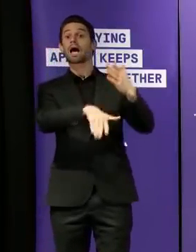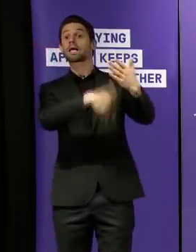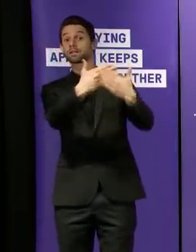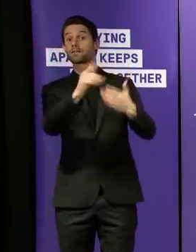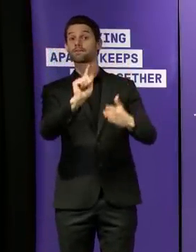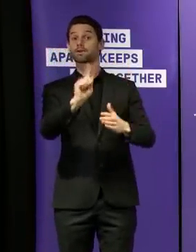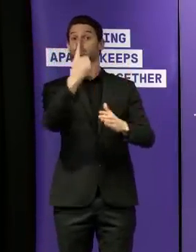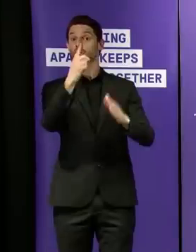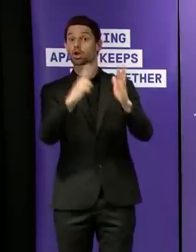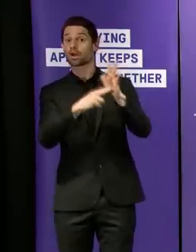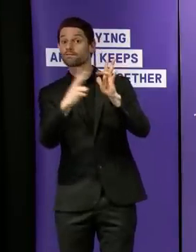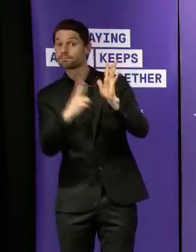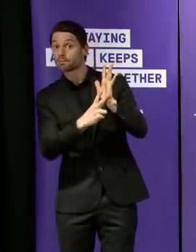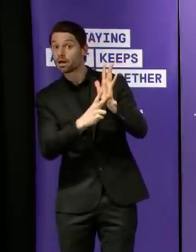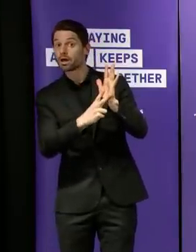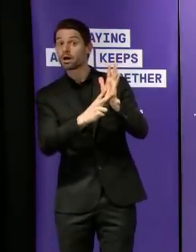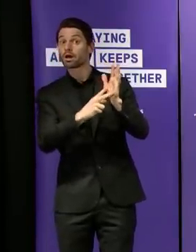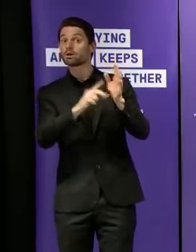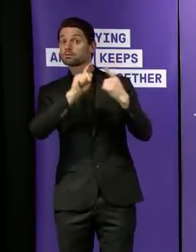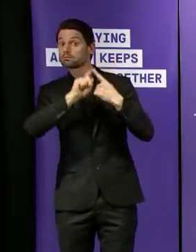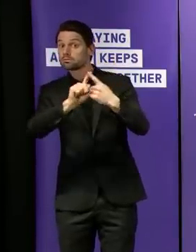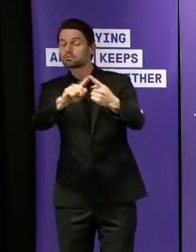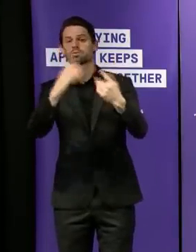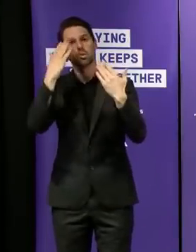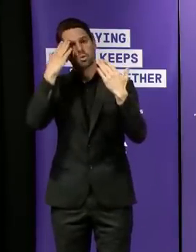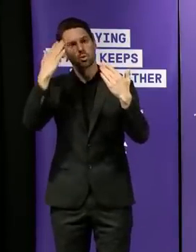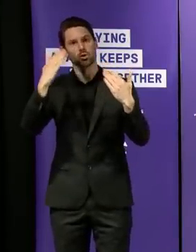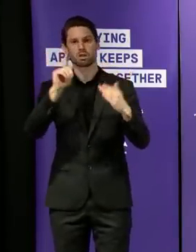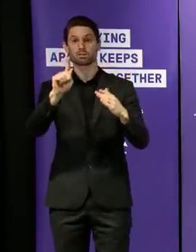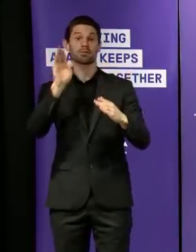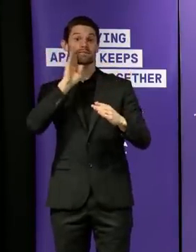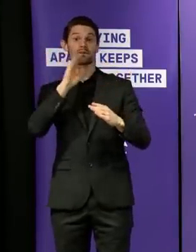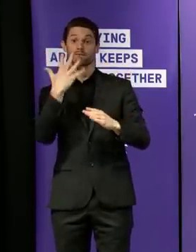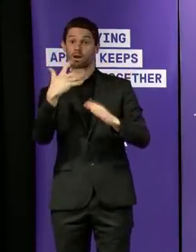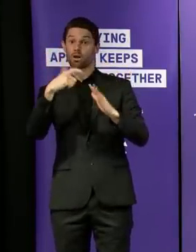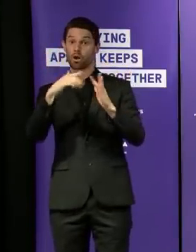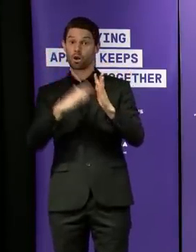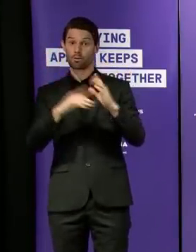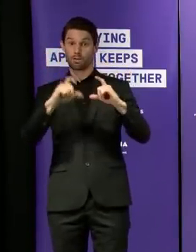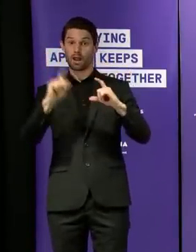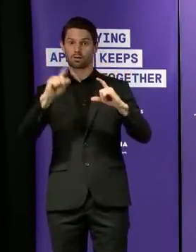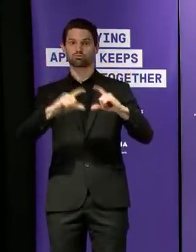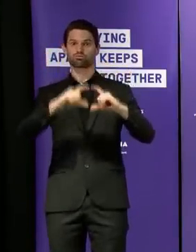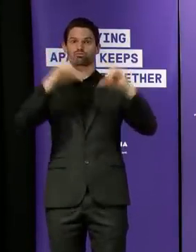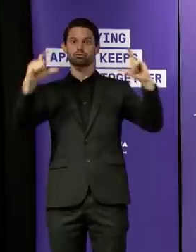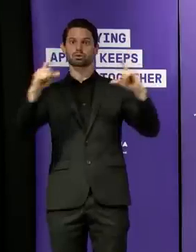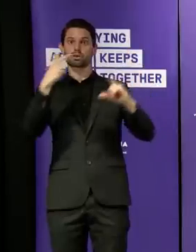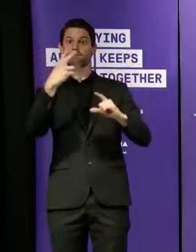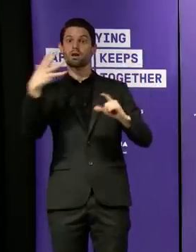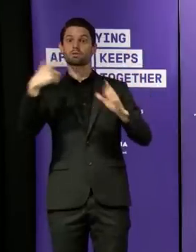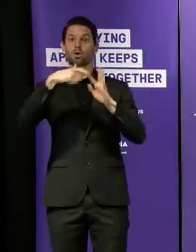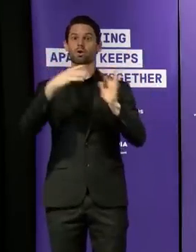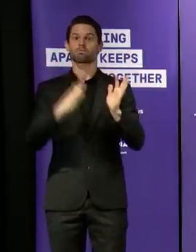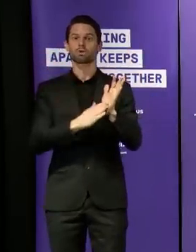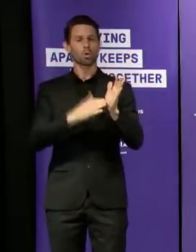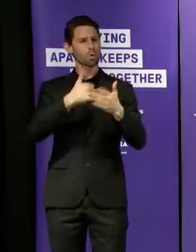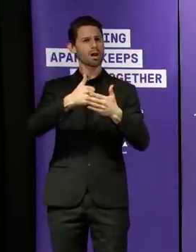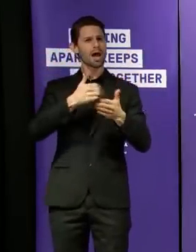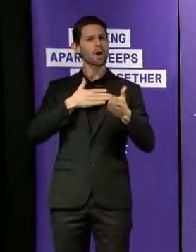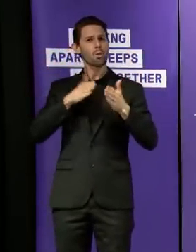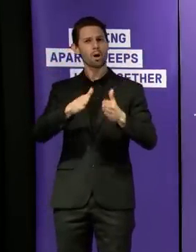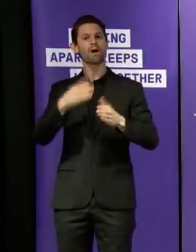November, and it may well be a feature beyond that. The exact orders may well have it on for the full 4 weeks. We normally do these things